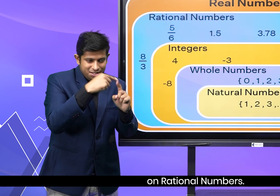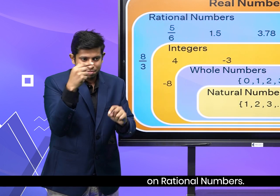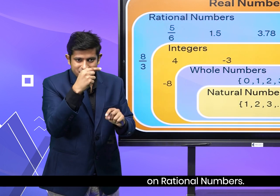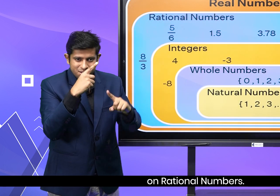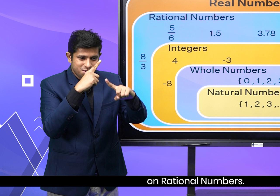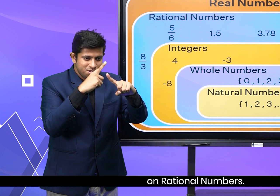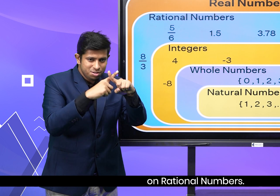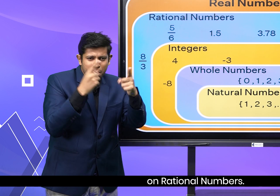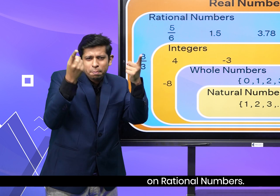numbers.